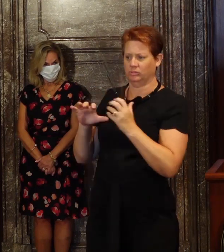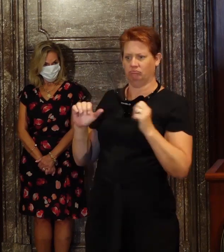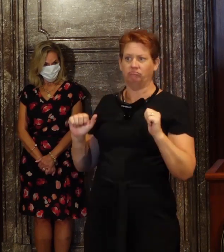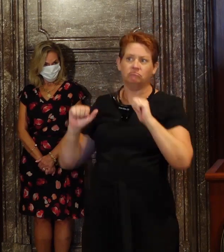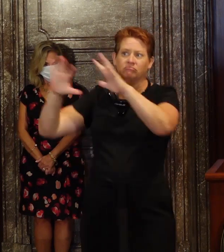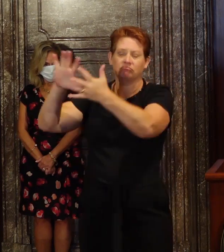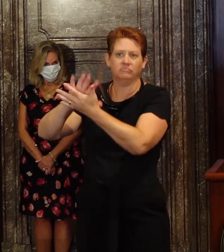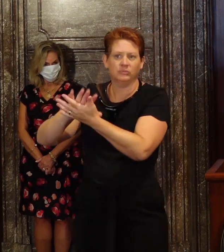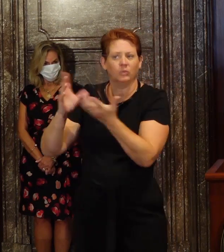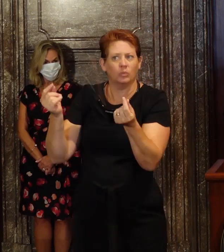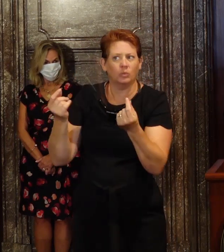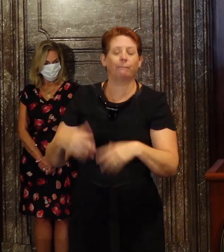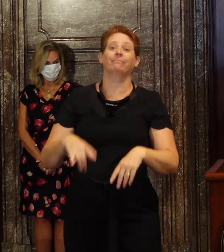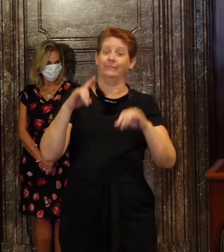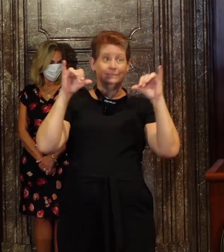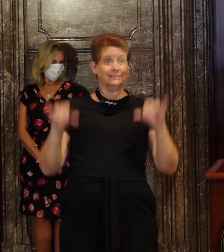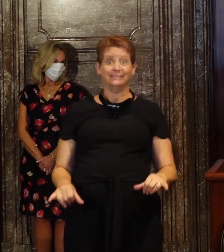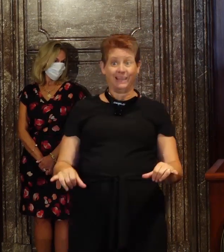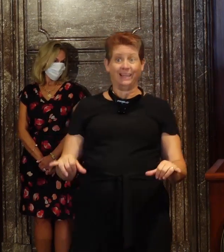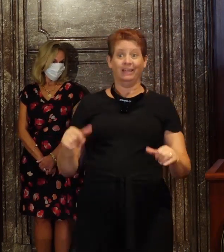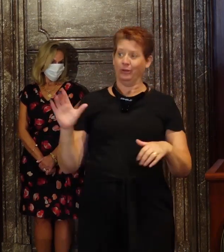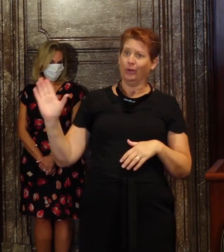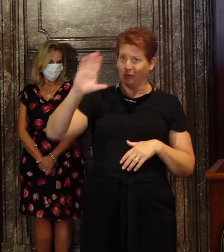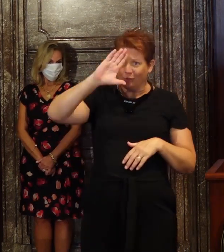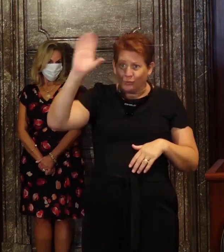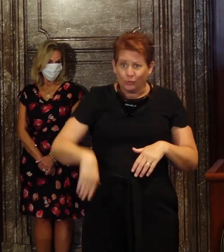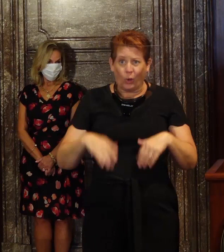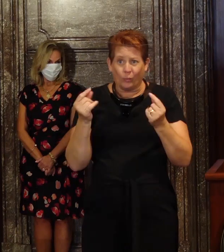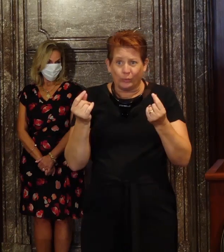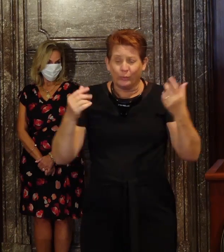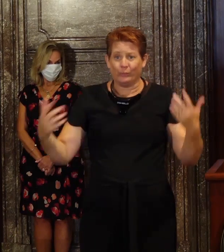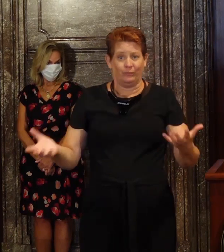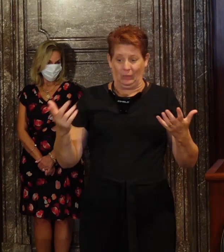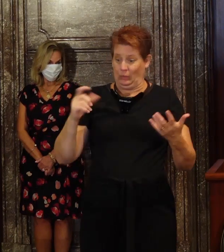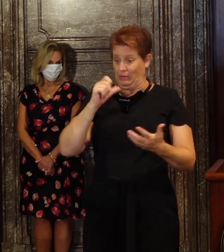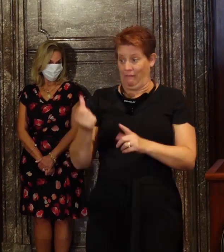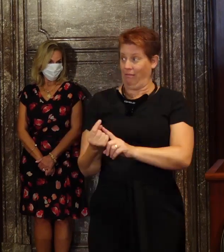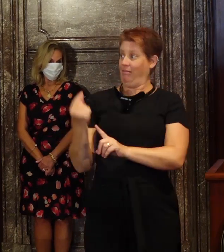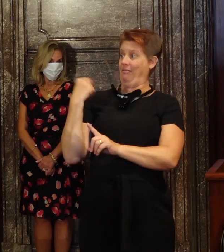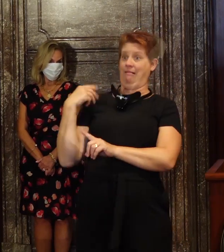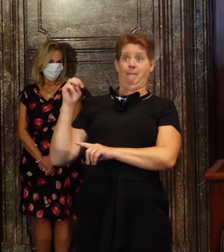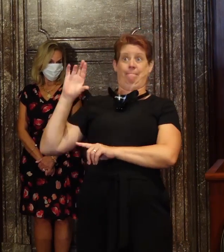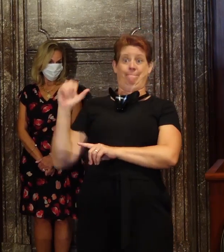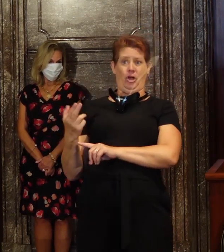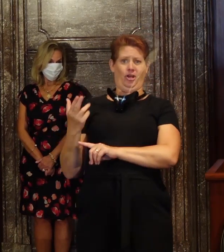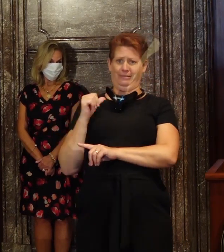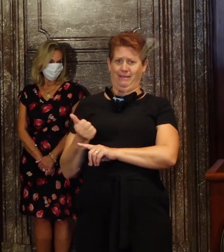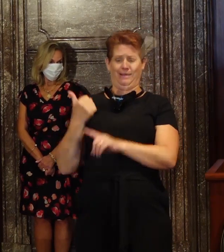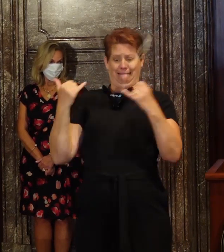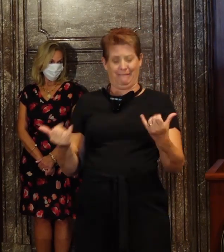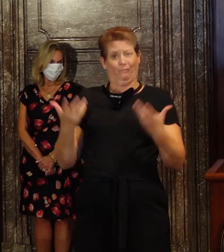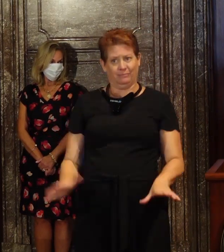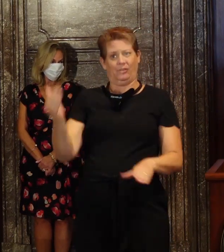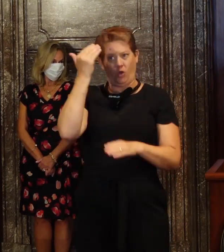school? Well, the same thing we've been saying, and that is everybody knows what to do. We're not back at March. We know how it's spread, we know how